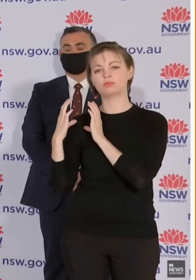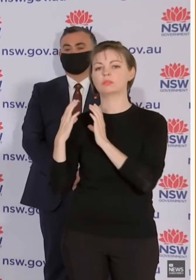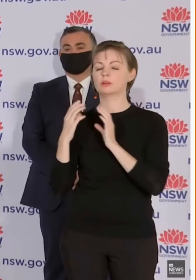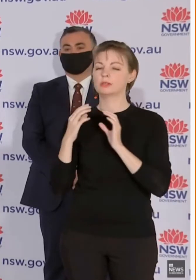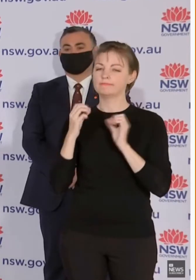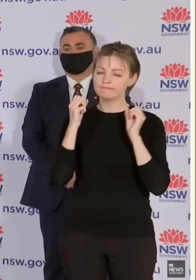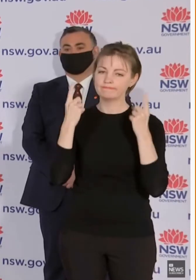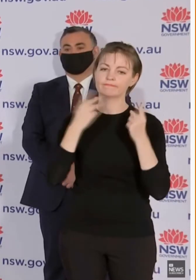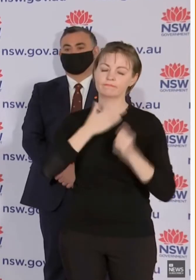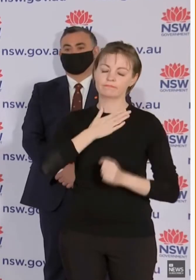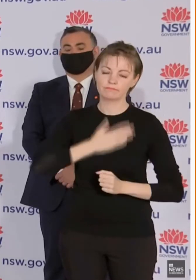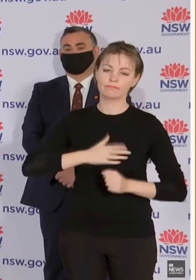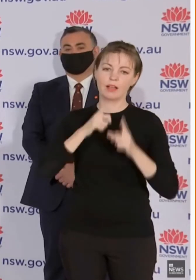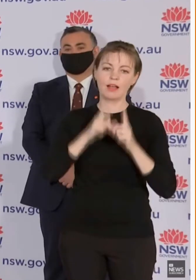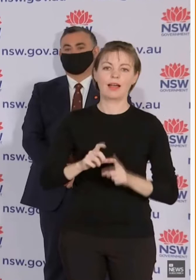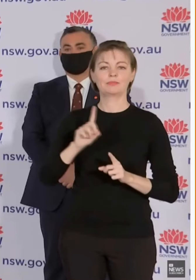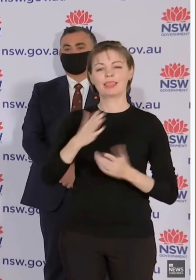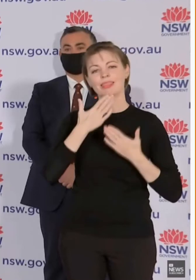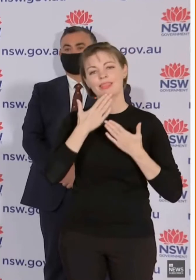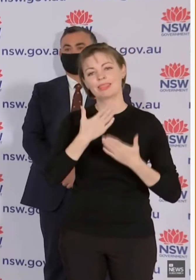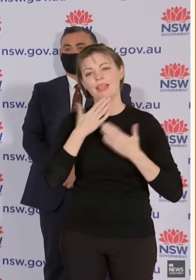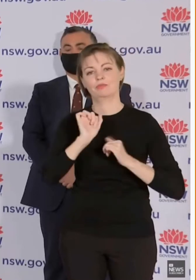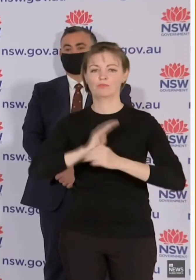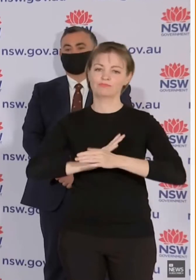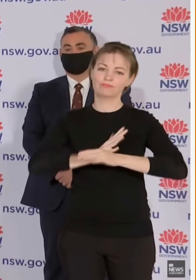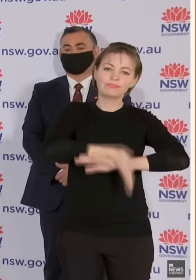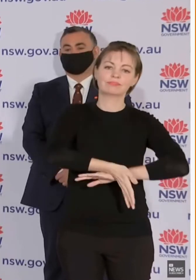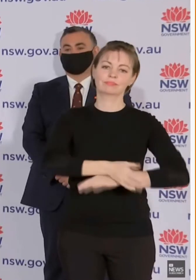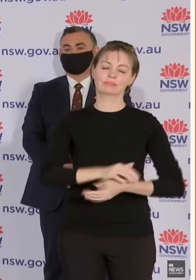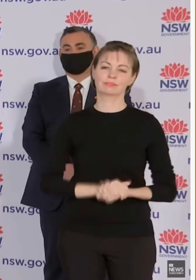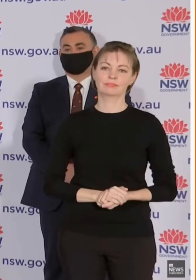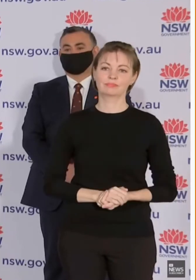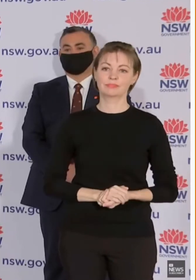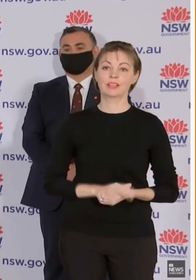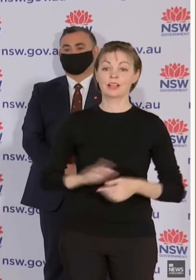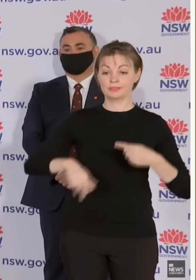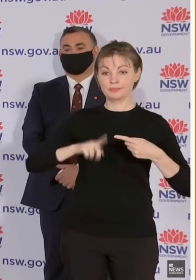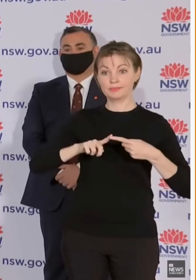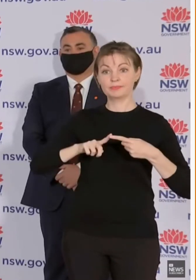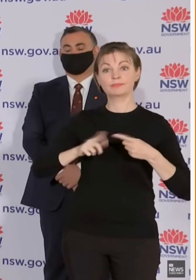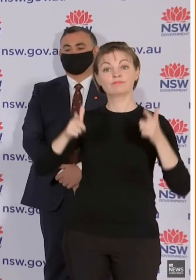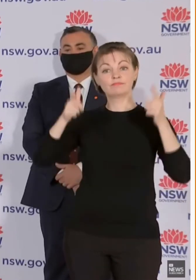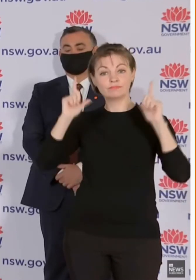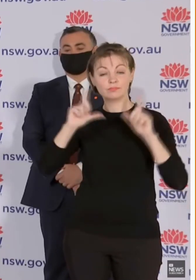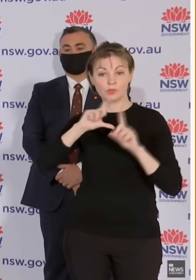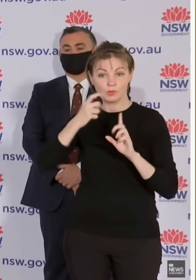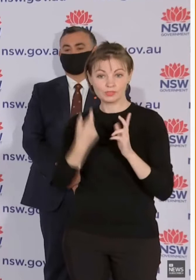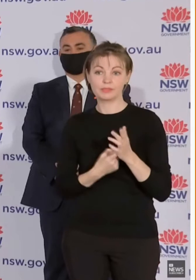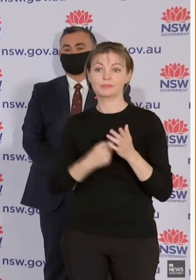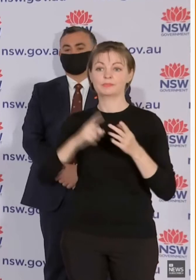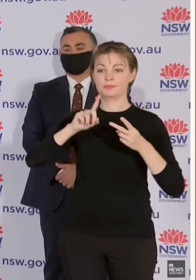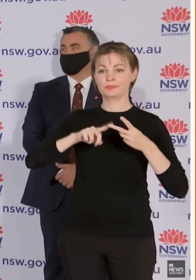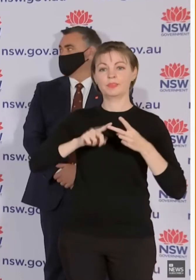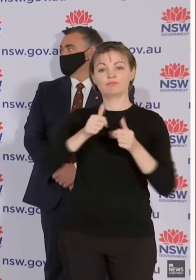you're doing to support those most in need. So Dr Chant will now give the health update. The Deputy Premier will speak about regional New South Wales, and Nurse